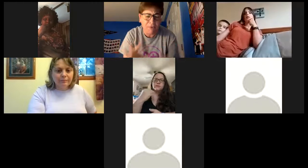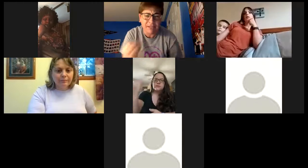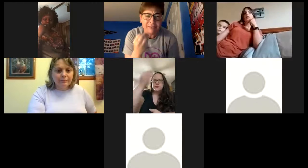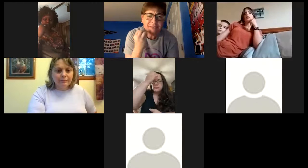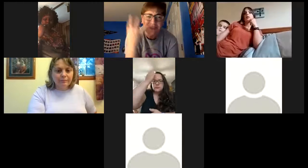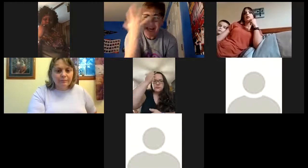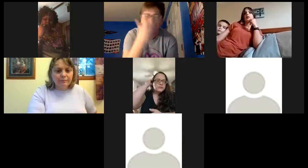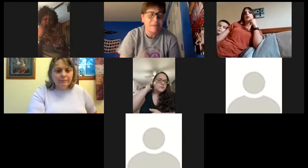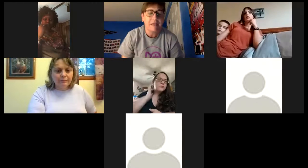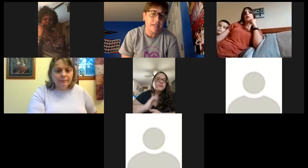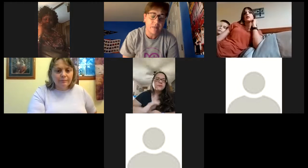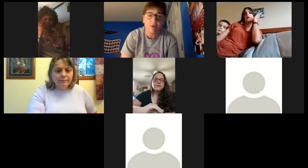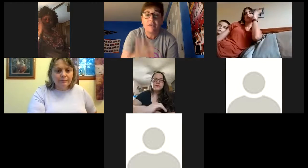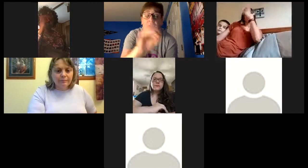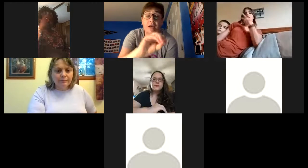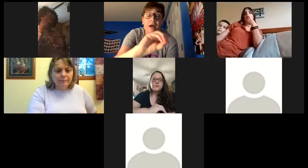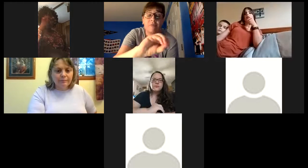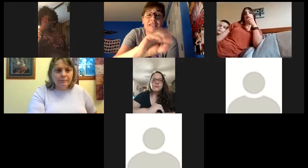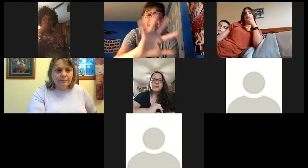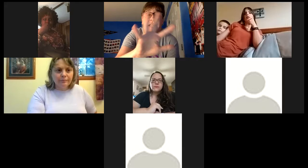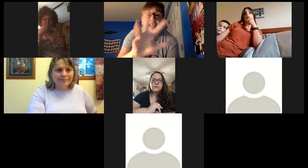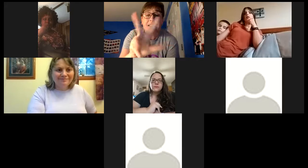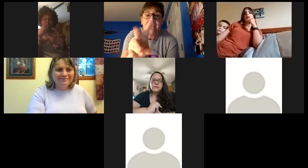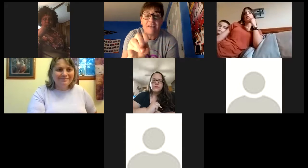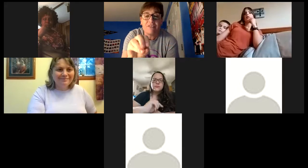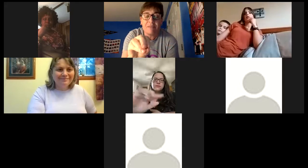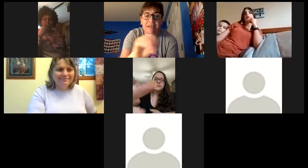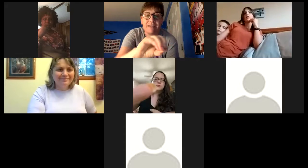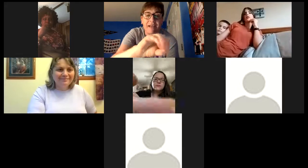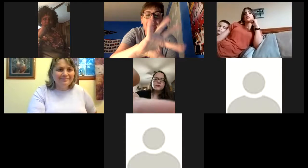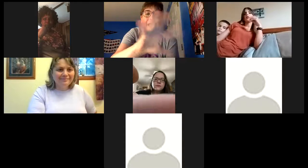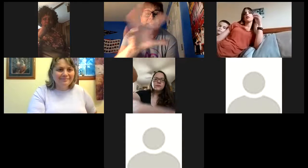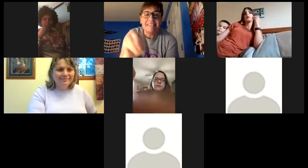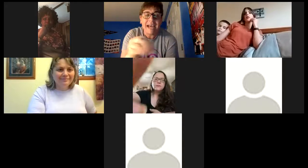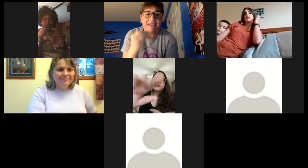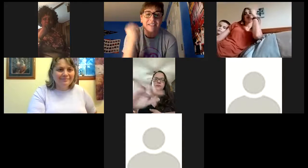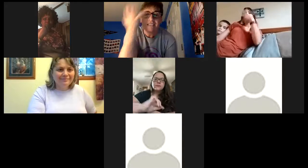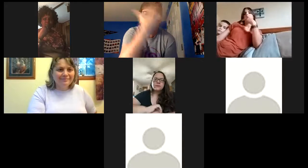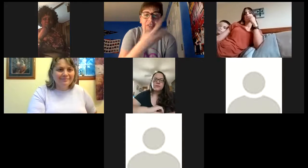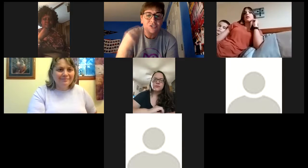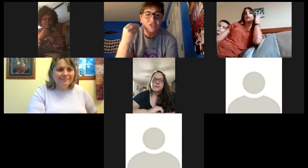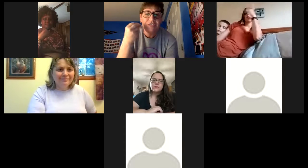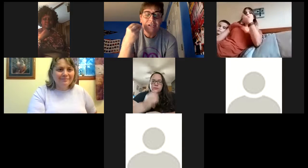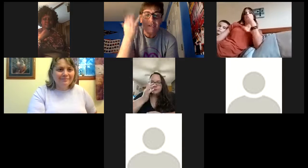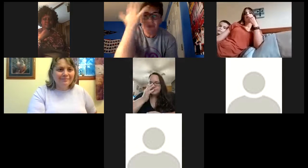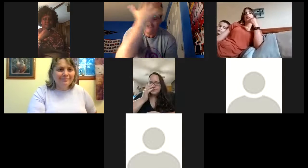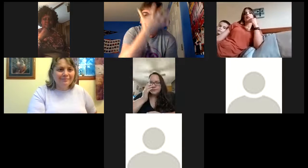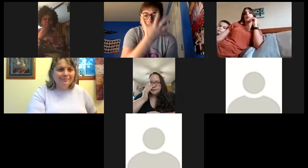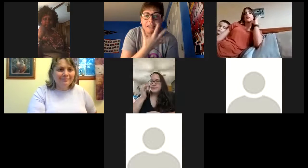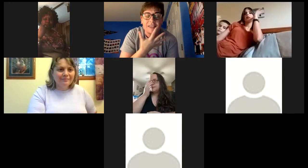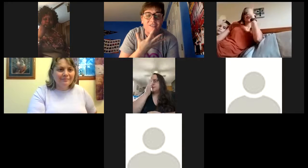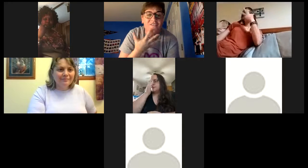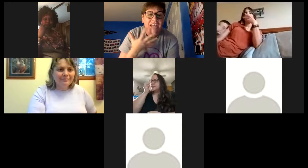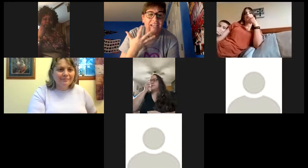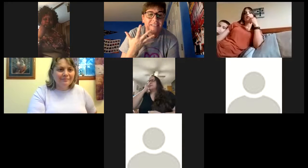that perfect, or that, I'm not saying I'm perfect. I'm just saying it doesn't have to be exact, as long as you're